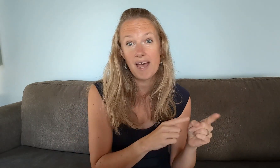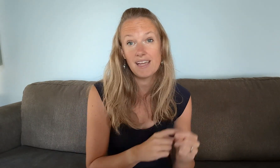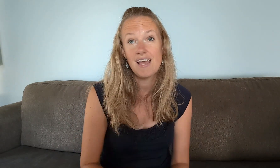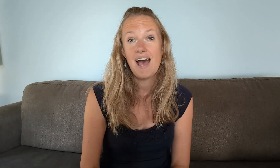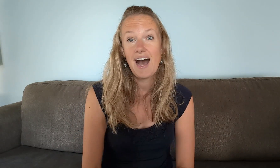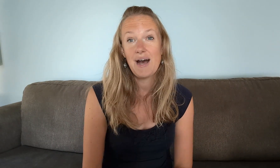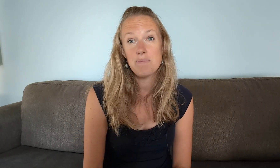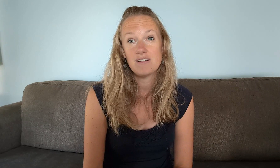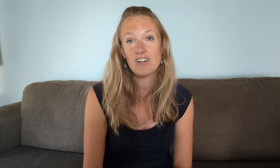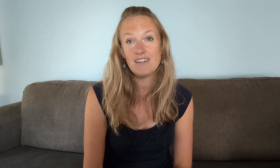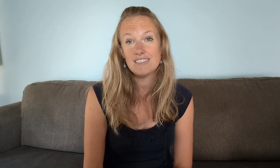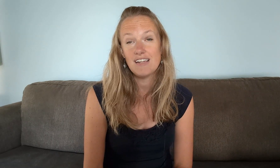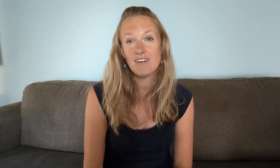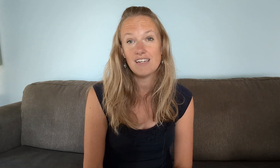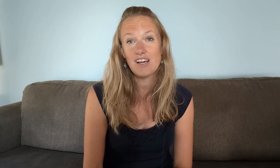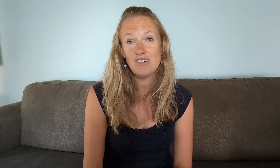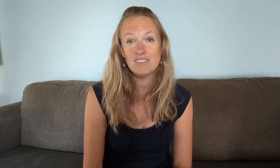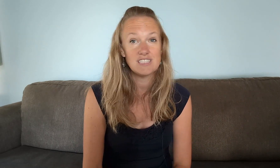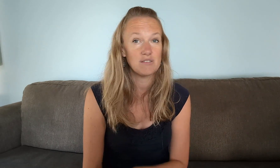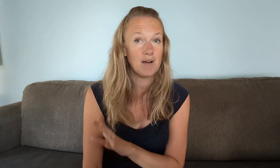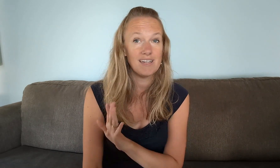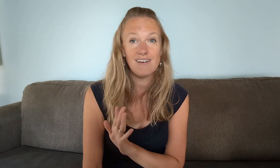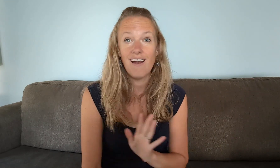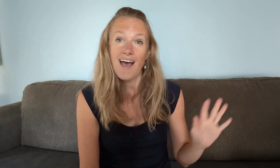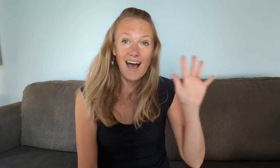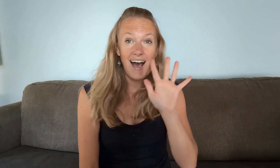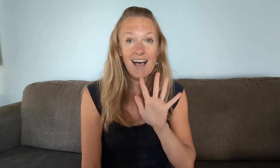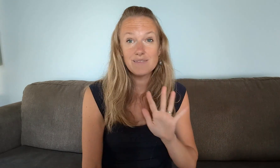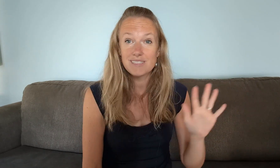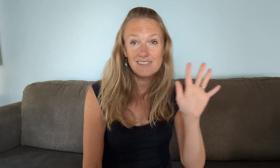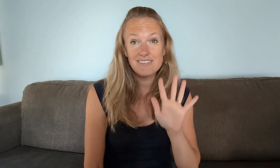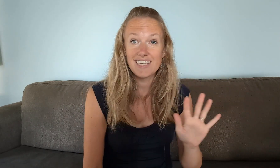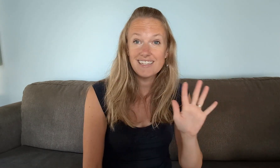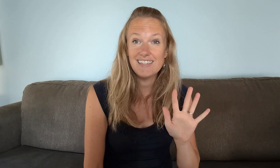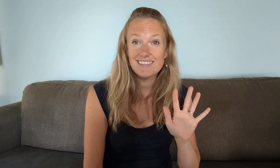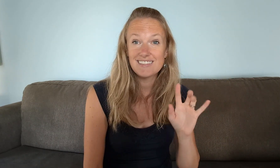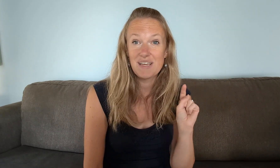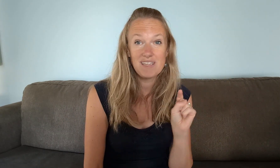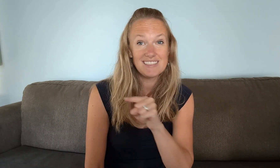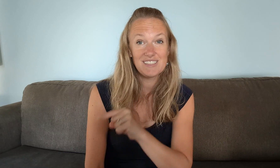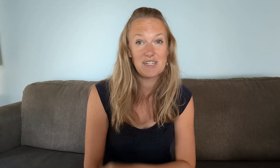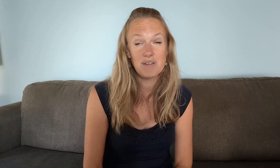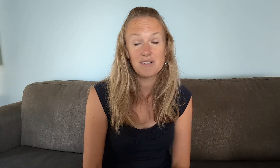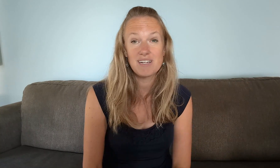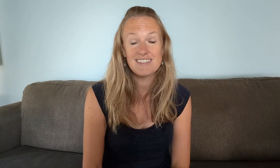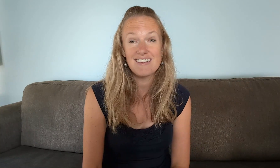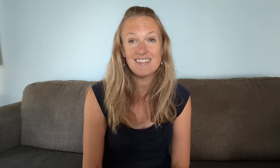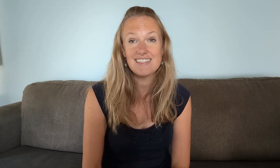back. But if you're all set and ready to go, just a reminder, I'm still left-handed, so that means you're gonna mirror my signs, and if